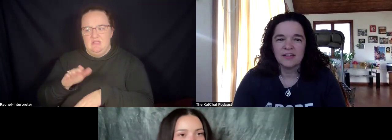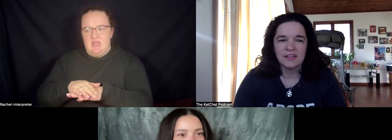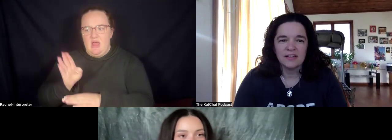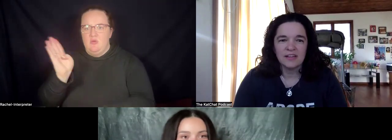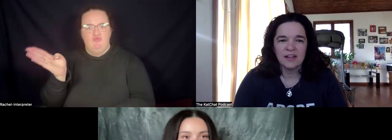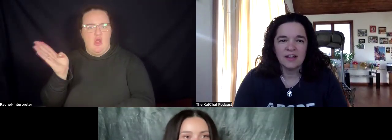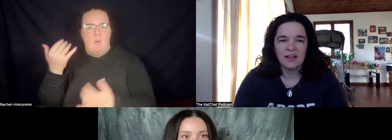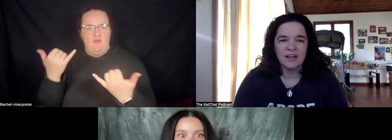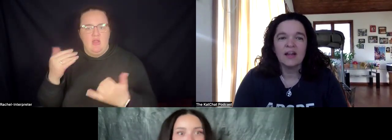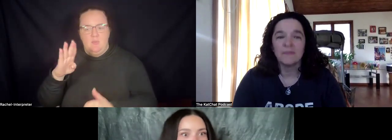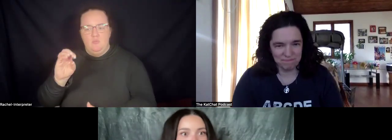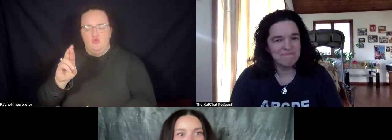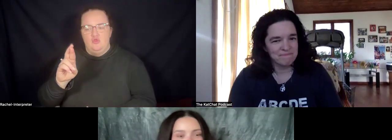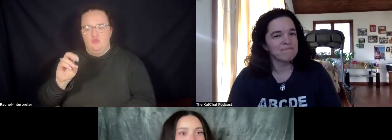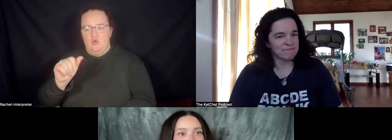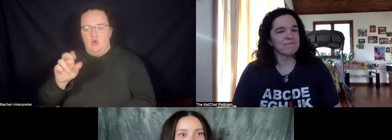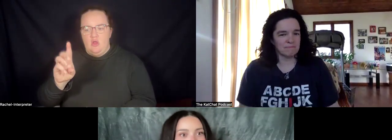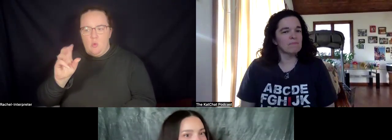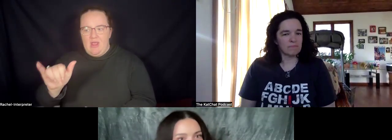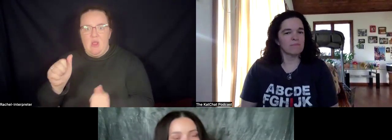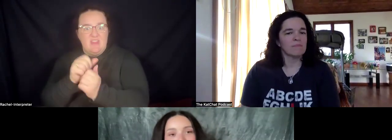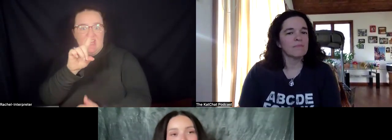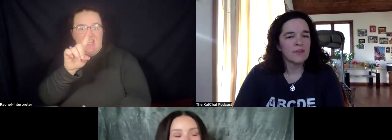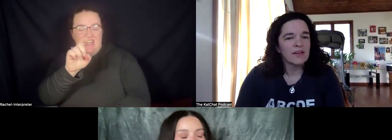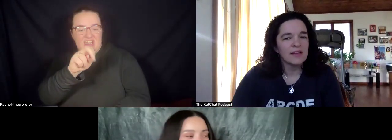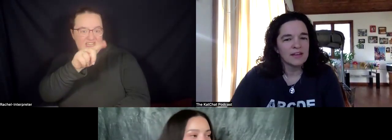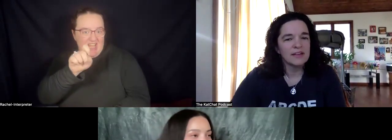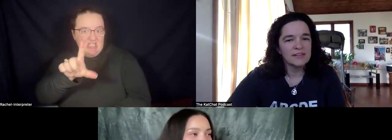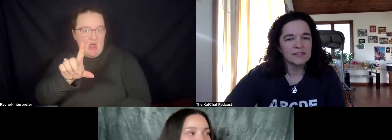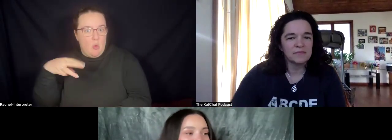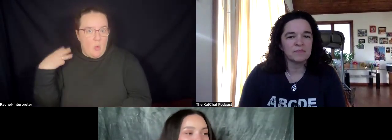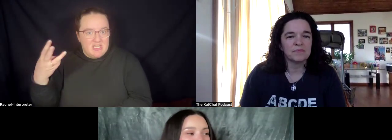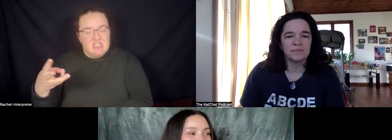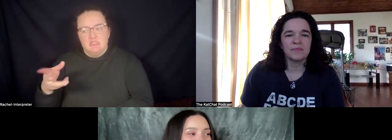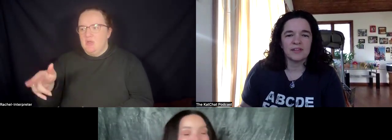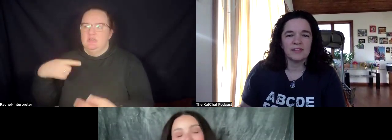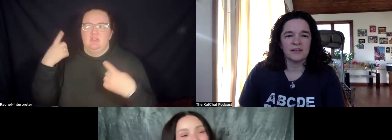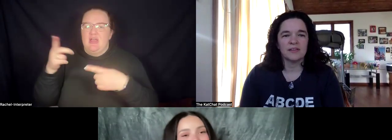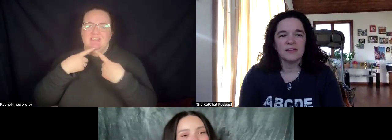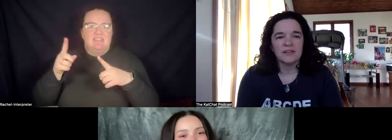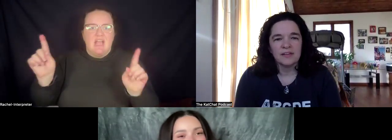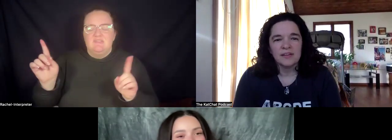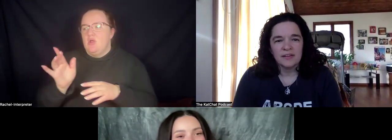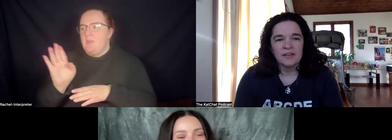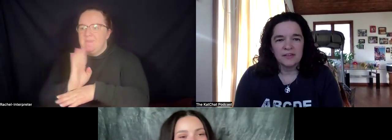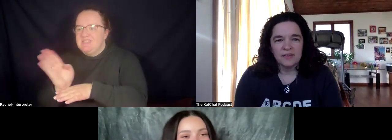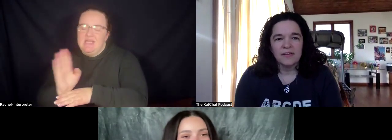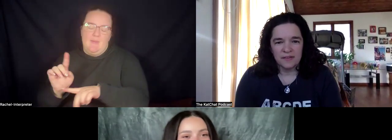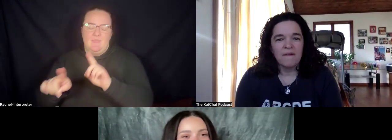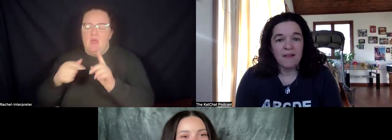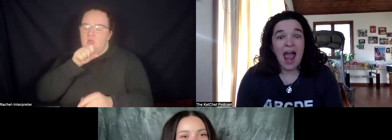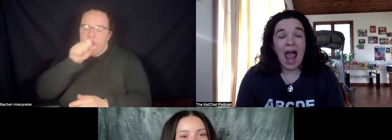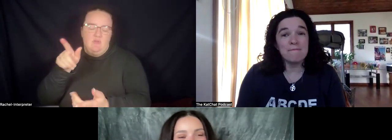He's doing Othello with Denzel Washington, so he's just crazy busy and successful. But yeah, I would love to reunite with